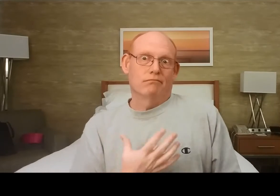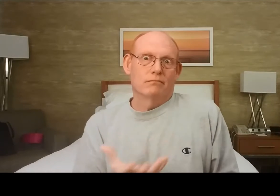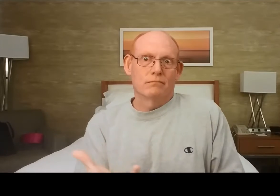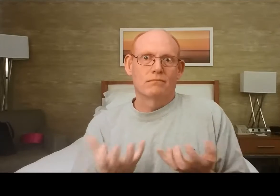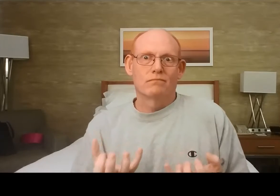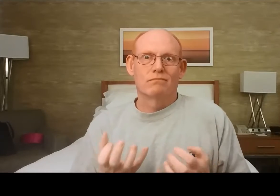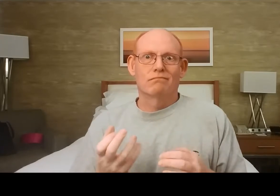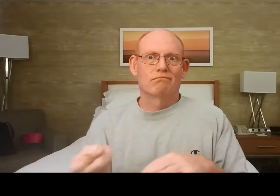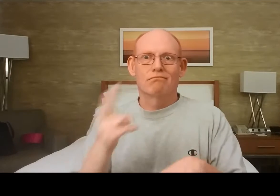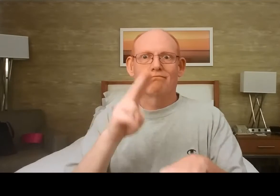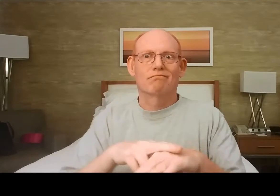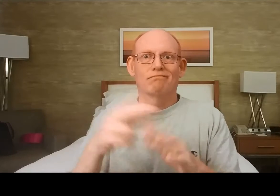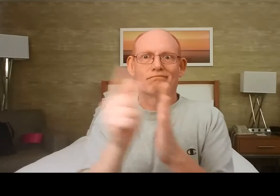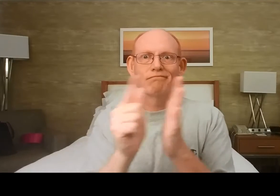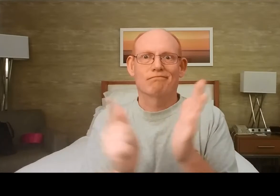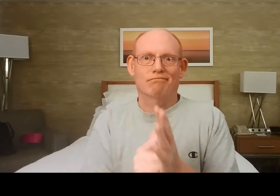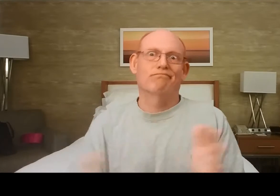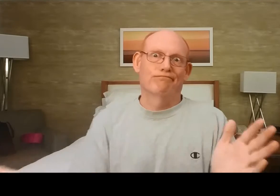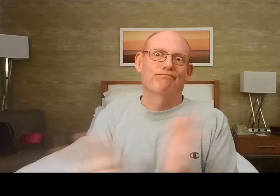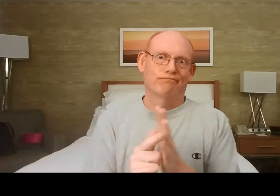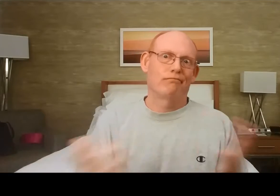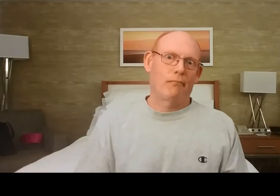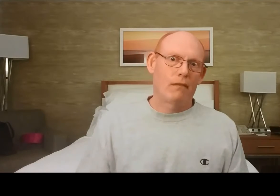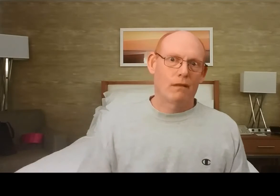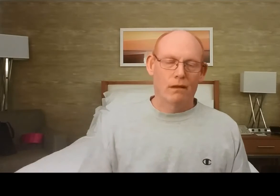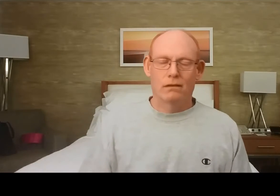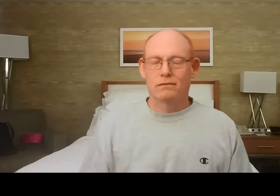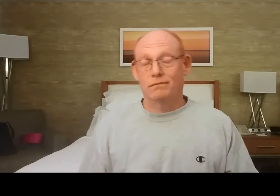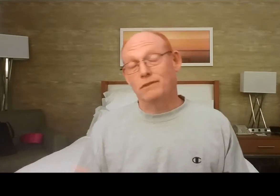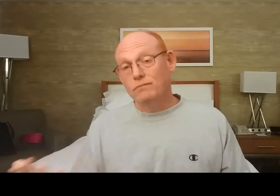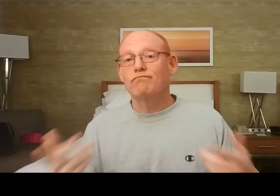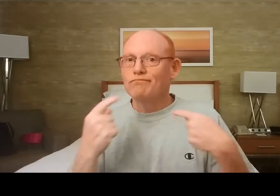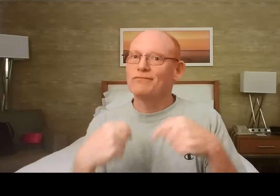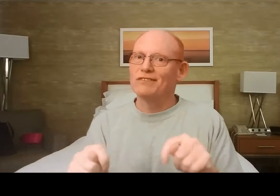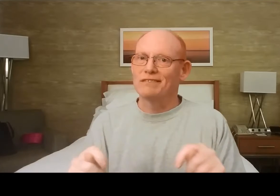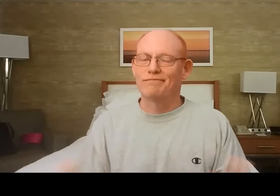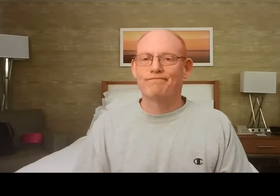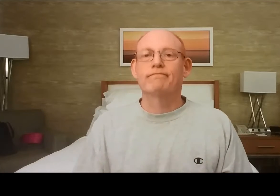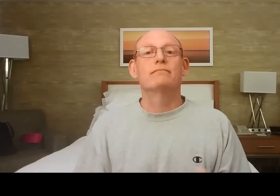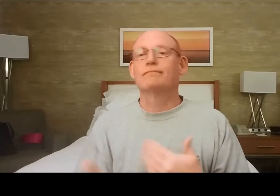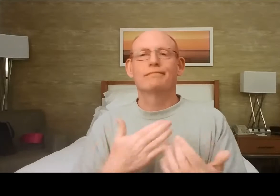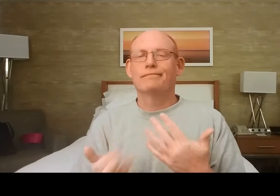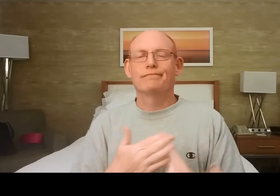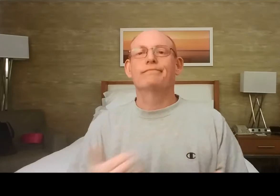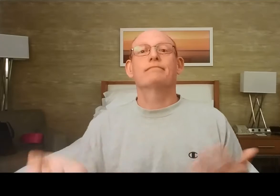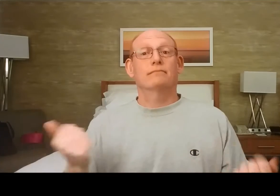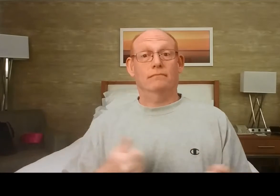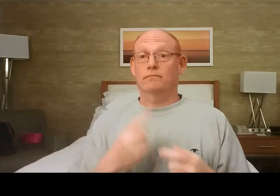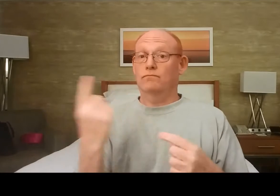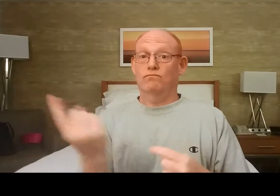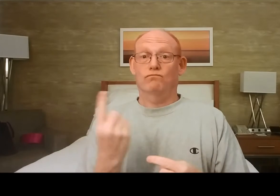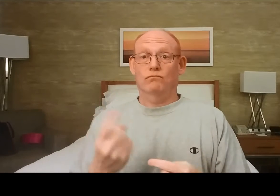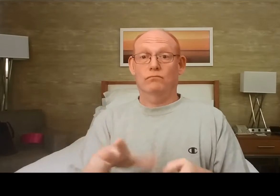But we're trying. We're working on that. Anyway, we only accept donations from